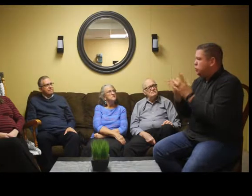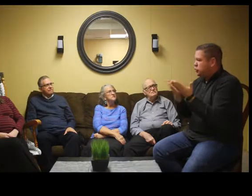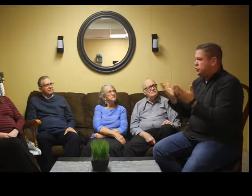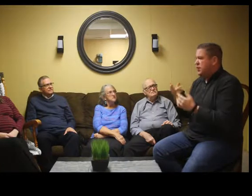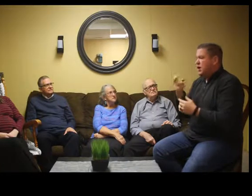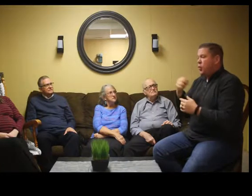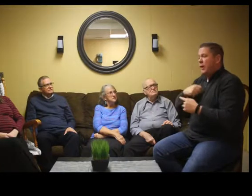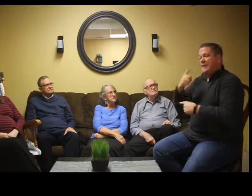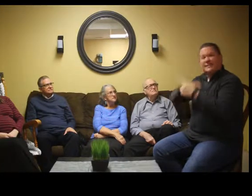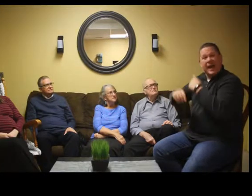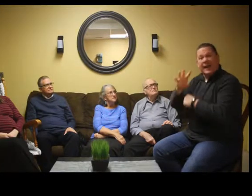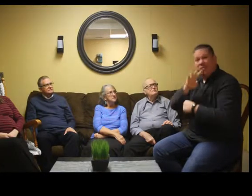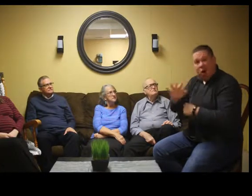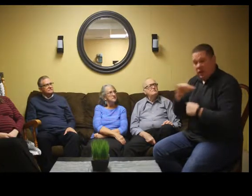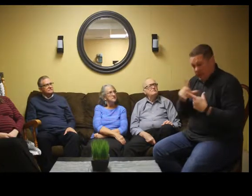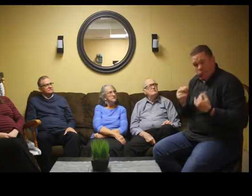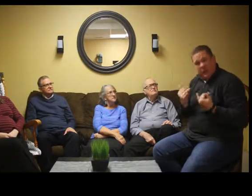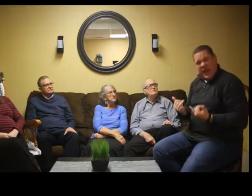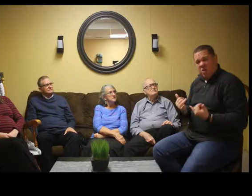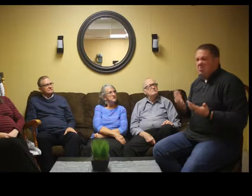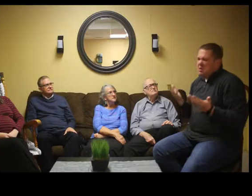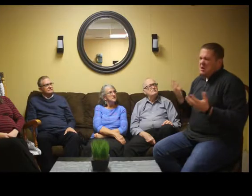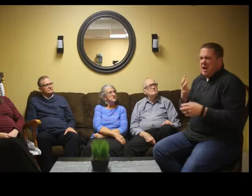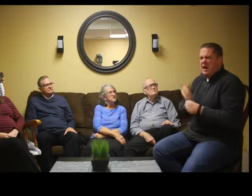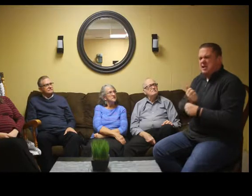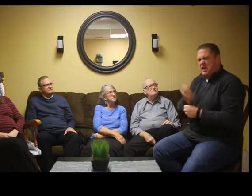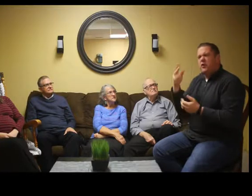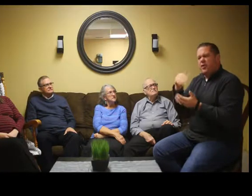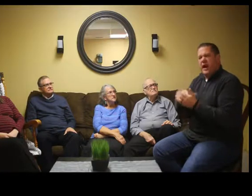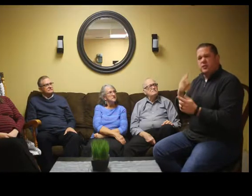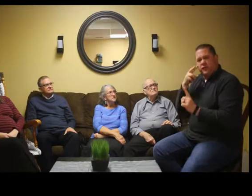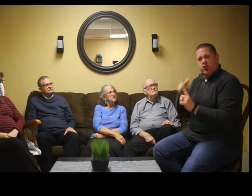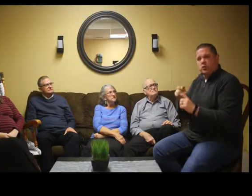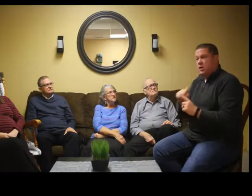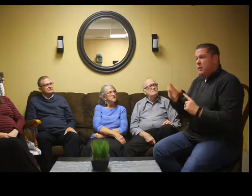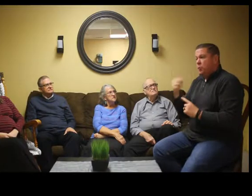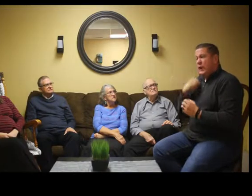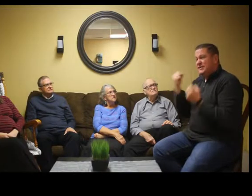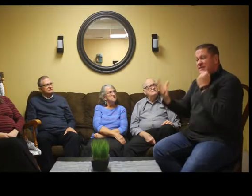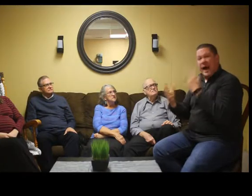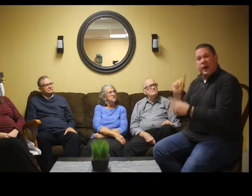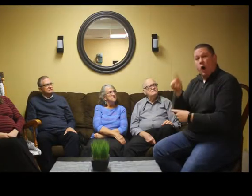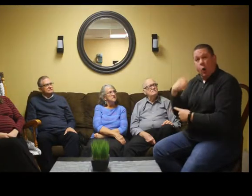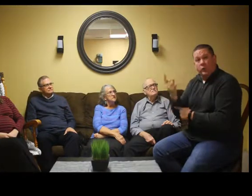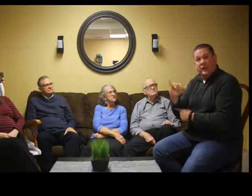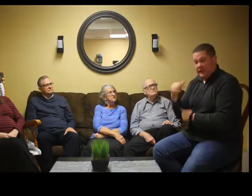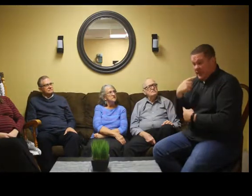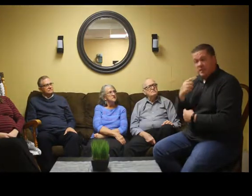devotionals. When I sign in and talk like I'm doing now, I get several thousand views. When I sign only like this,